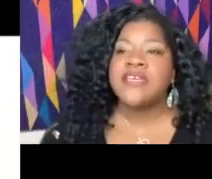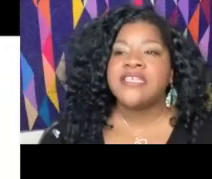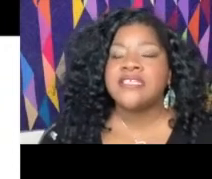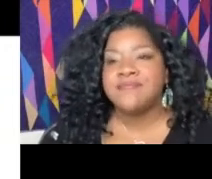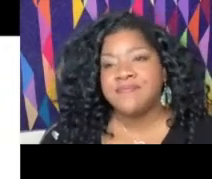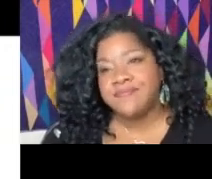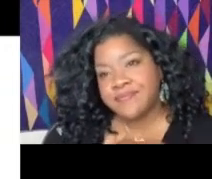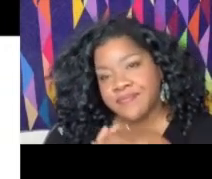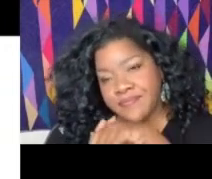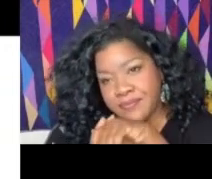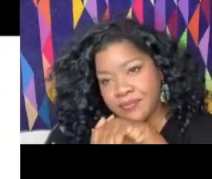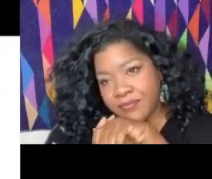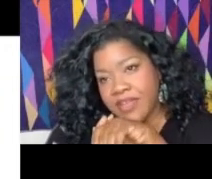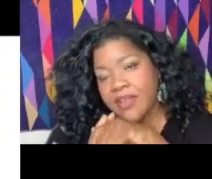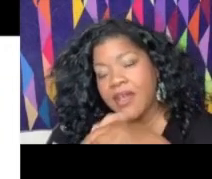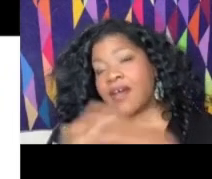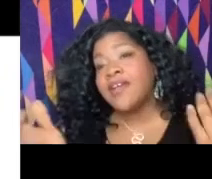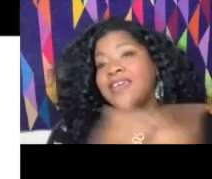slide, please.